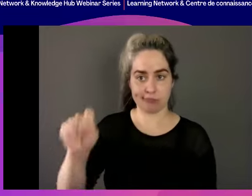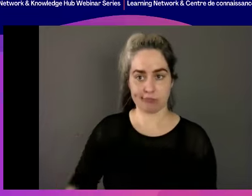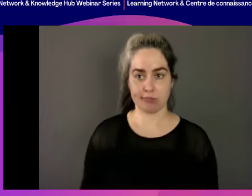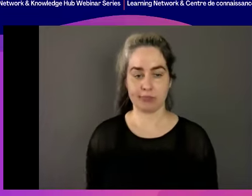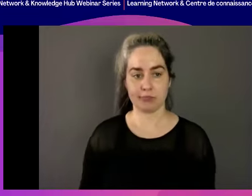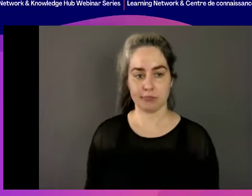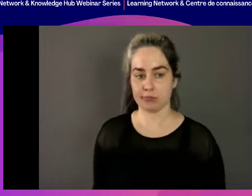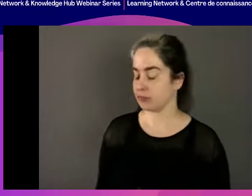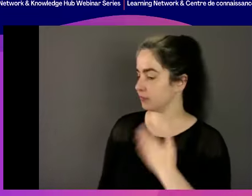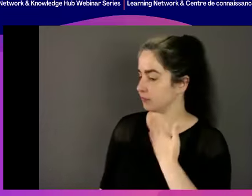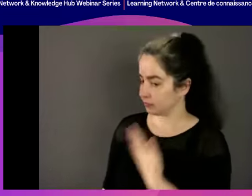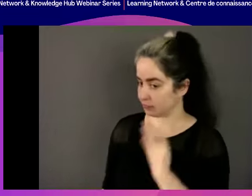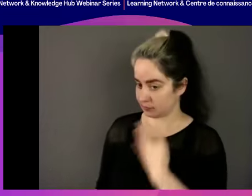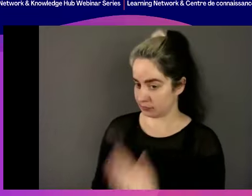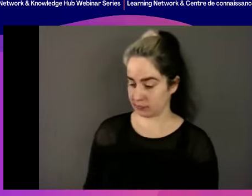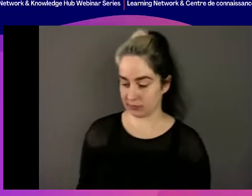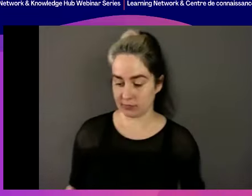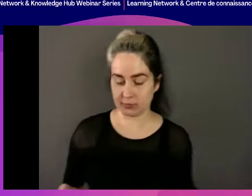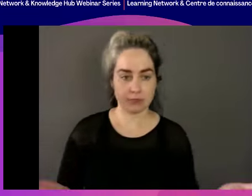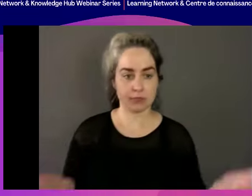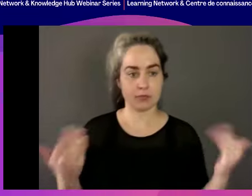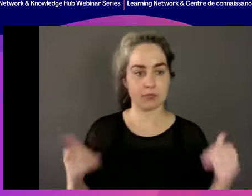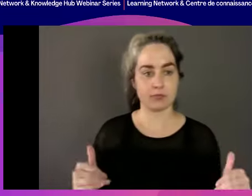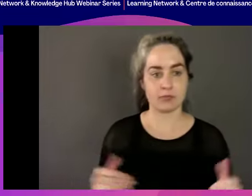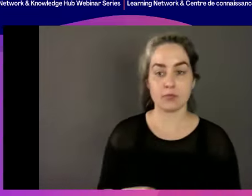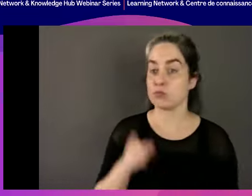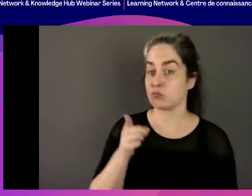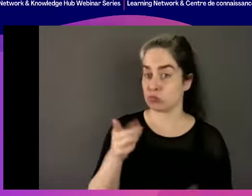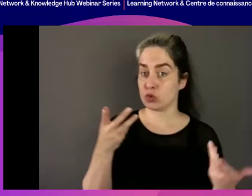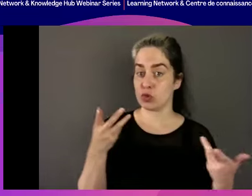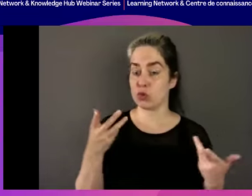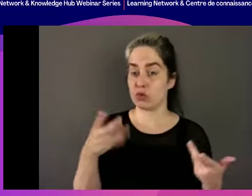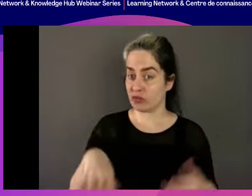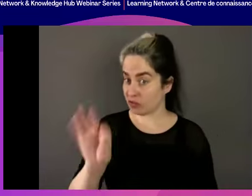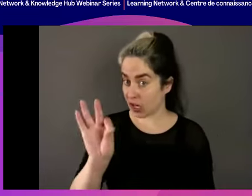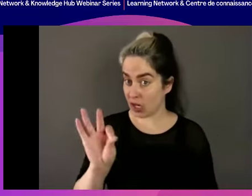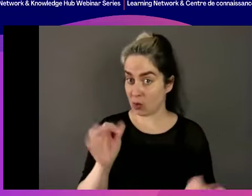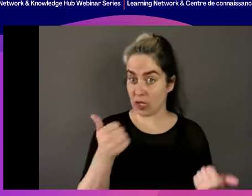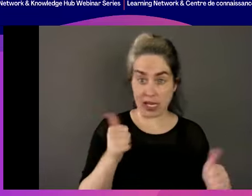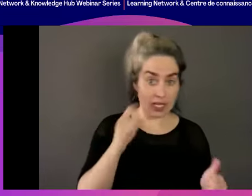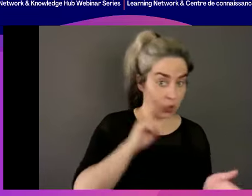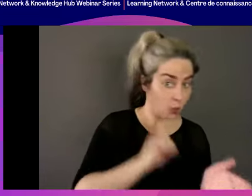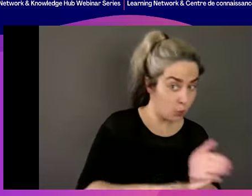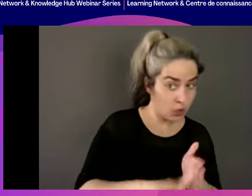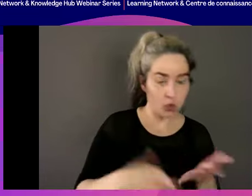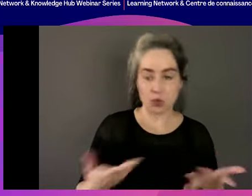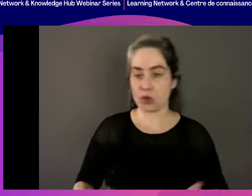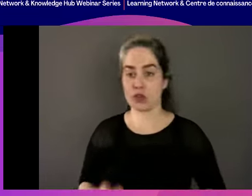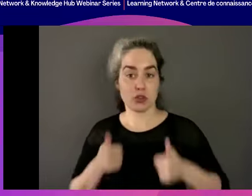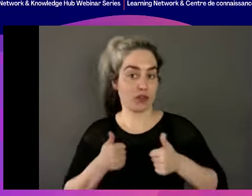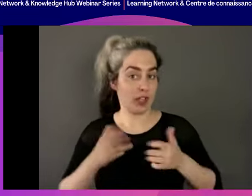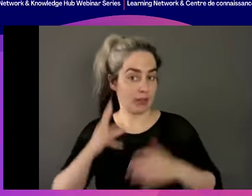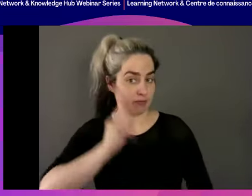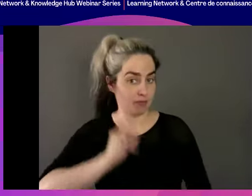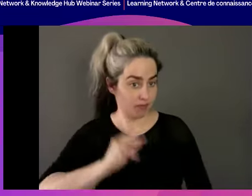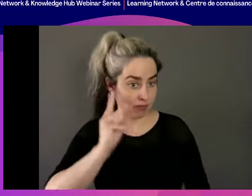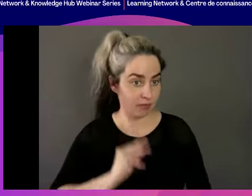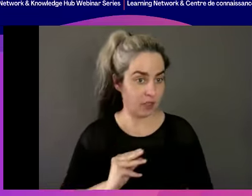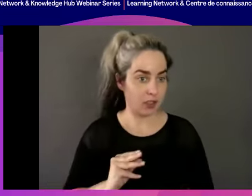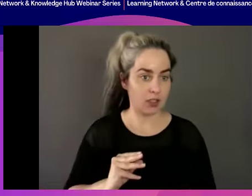Thank you. The next question is, have you found any research or survivor instances of